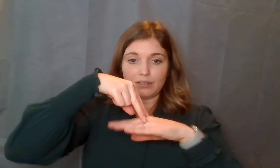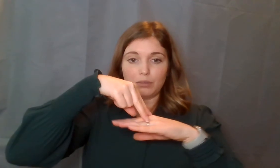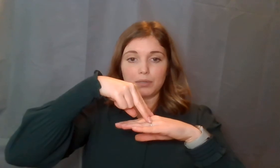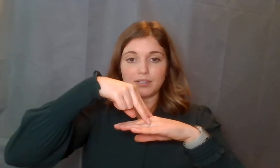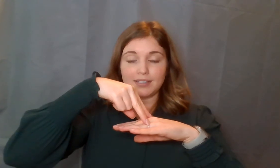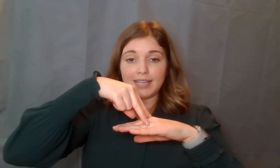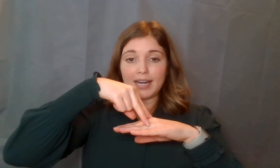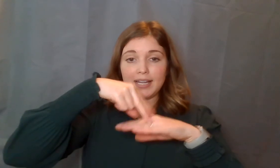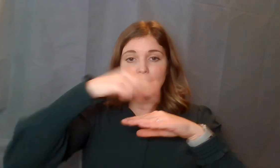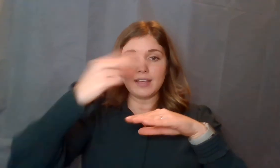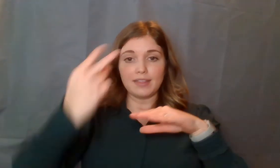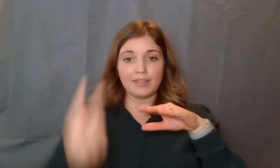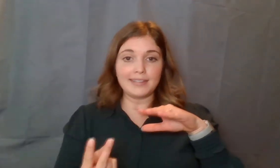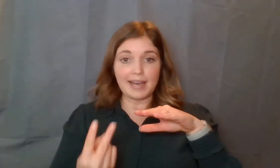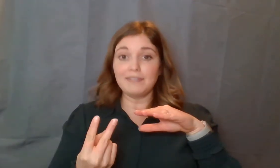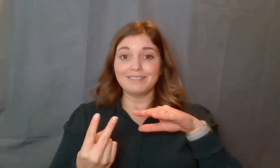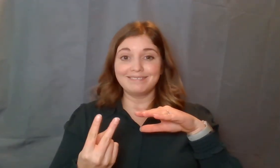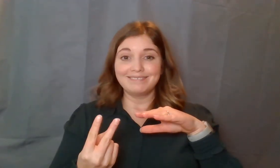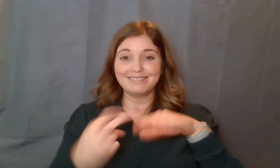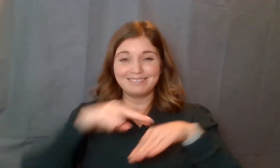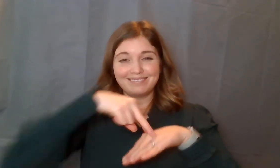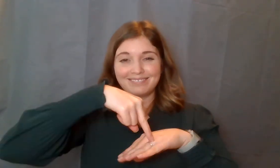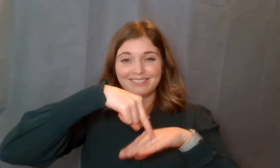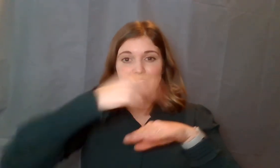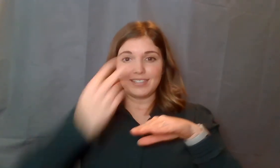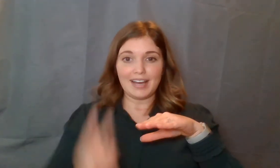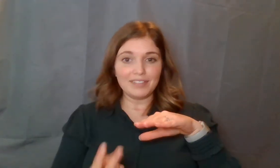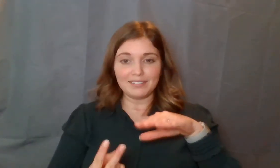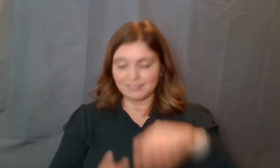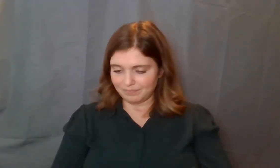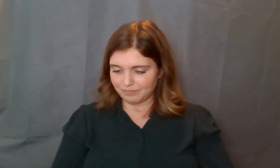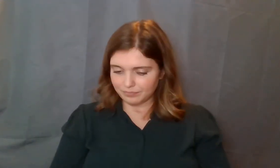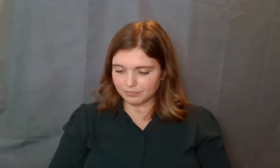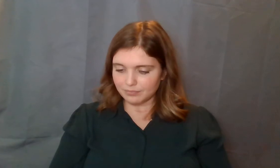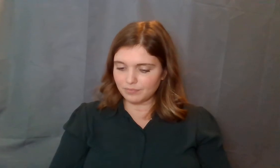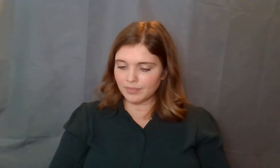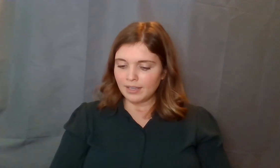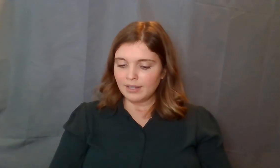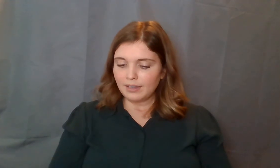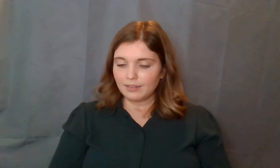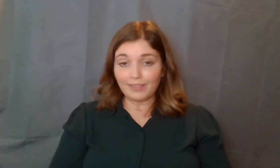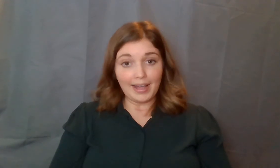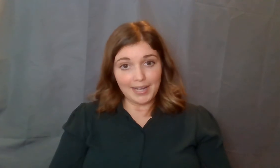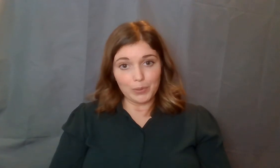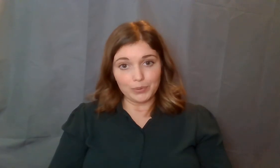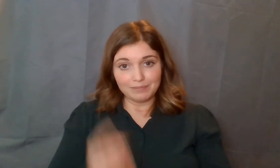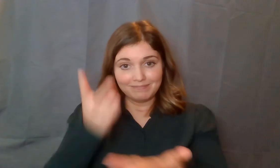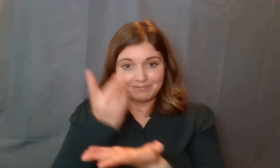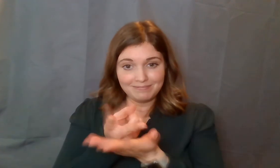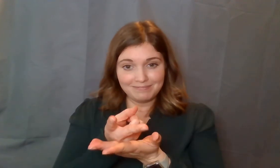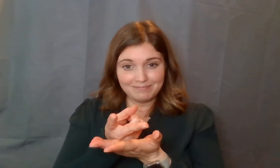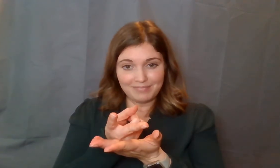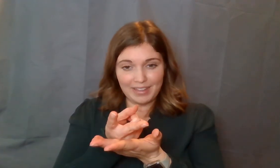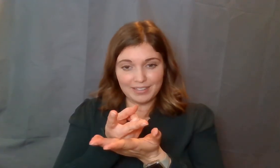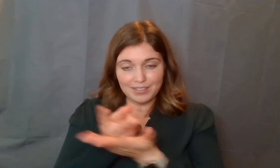little person standing, then they dive in. Dive in. Lie down. I think this is